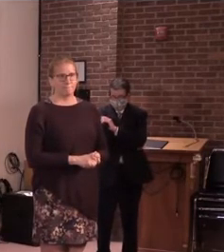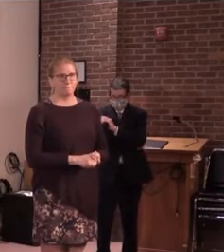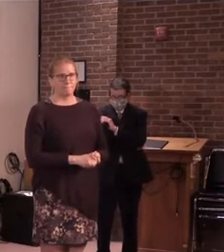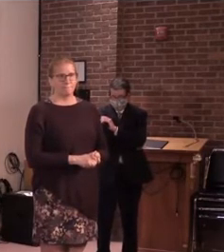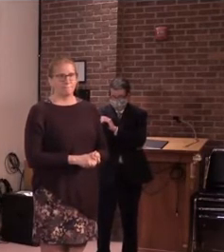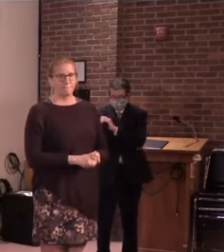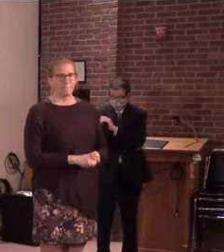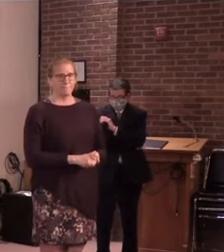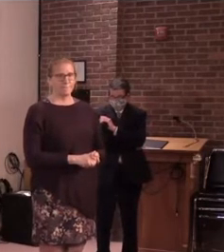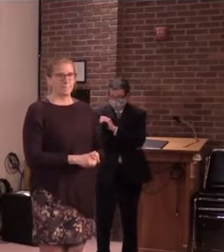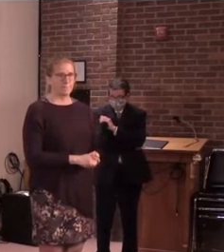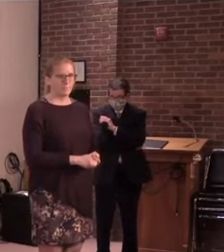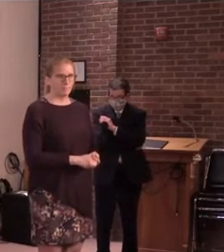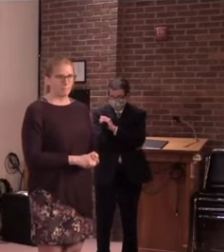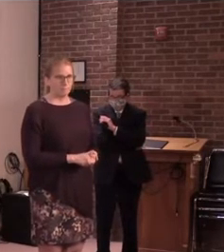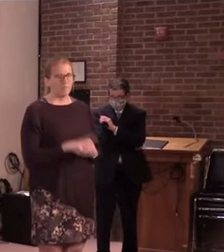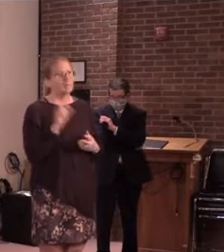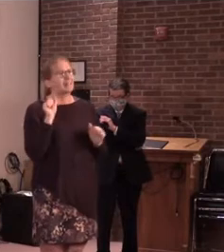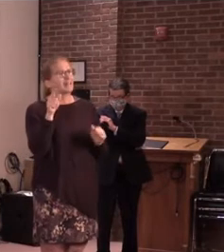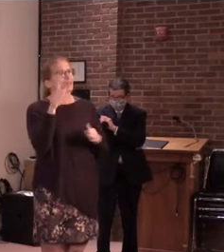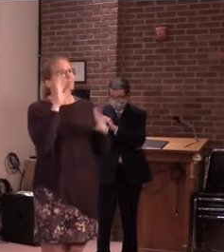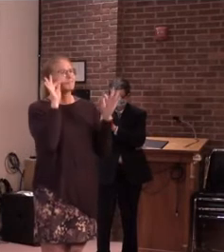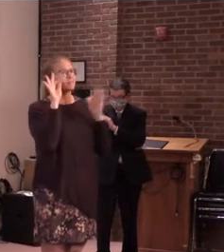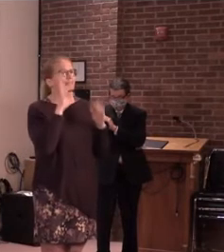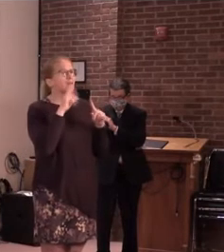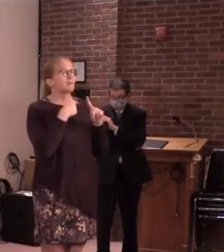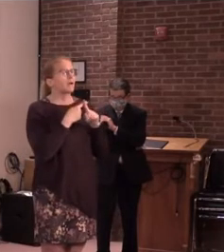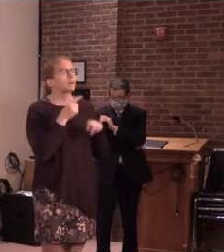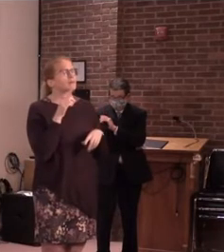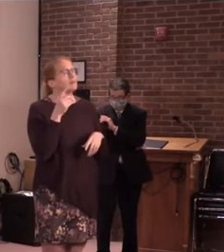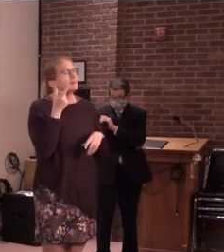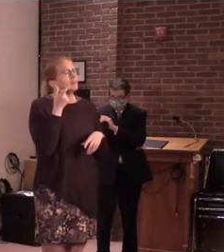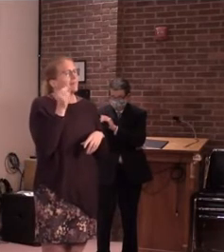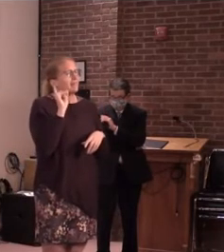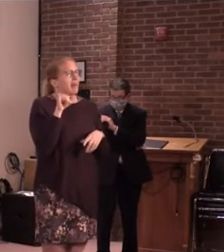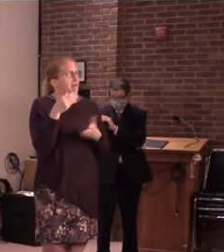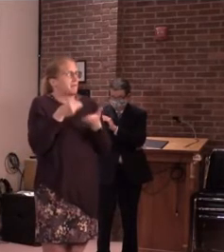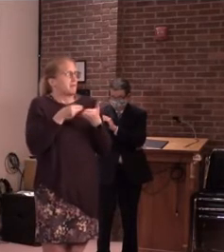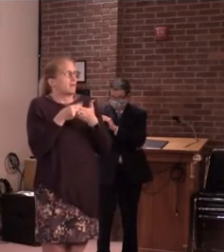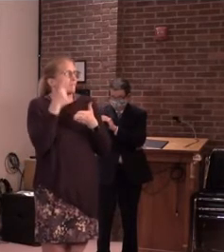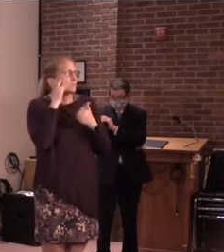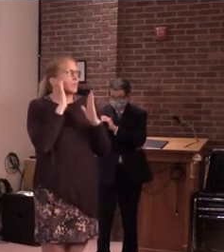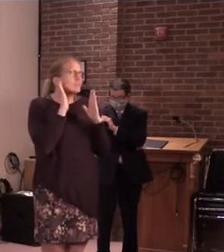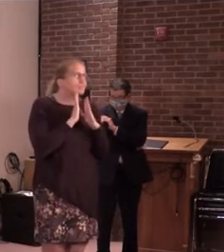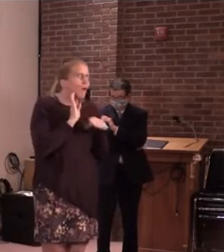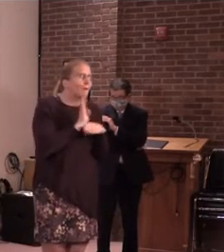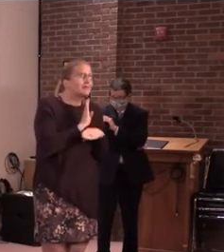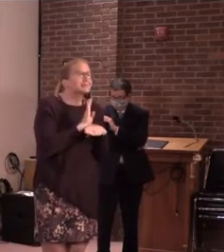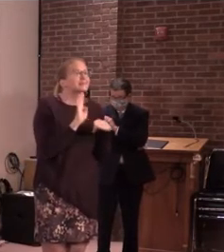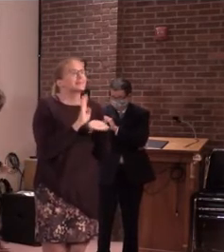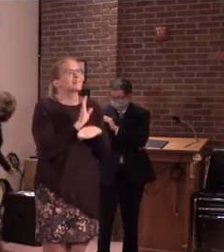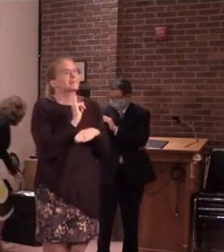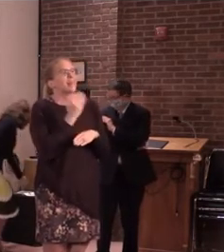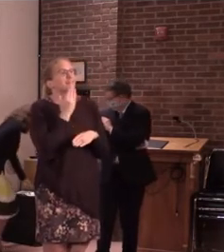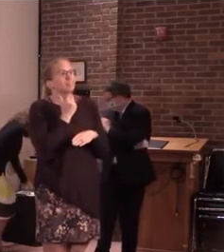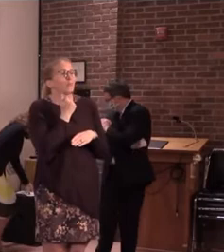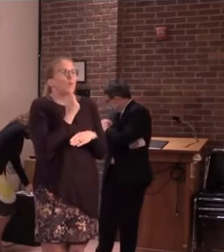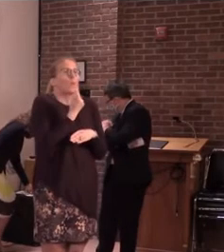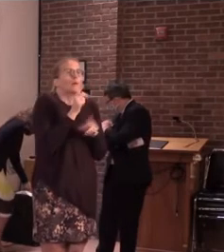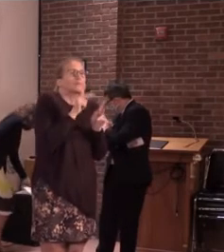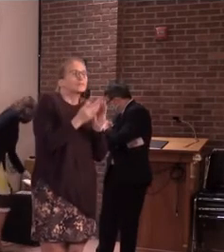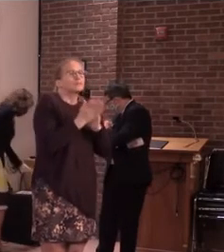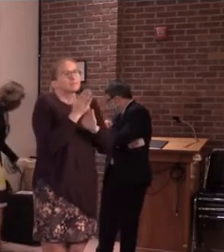the resources that will be deployed to help especially small business owners or the individual proprietor